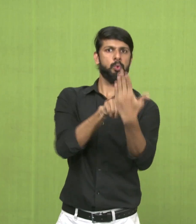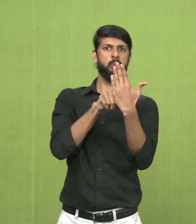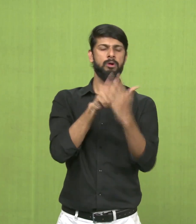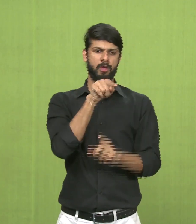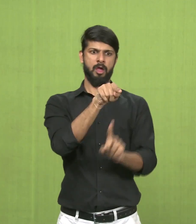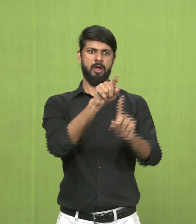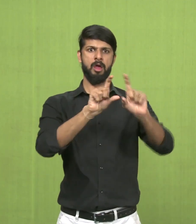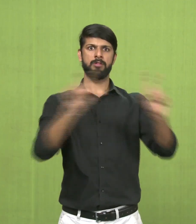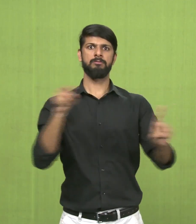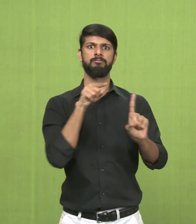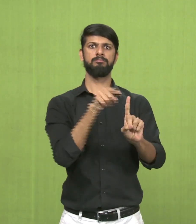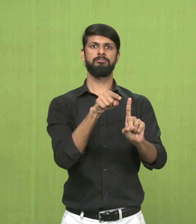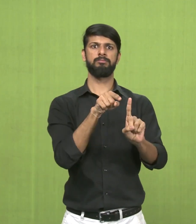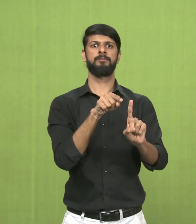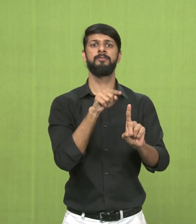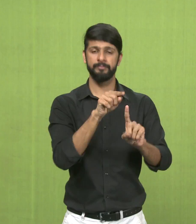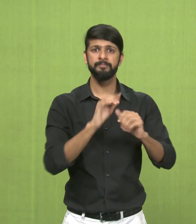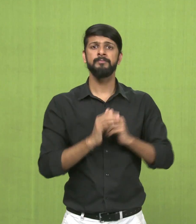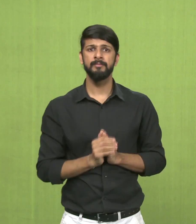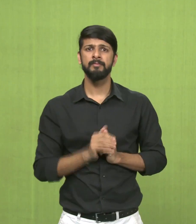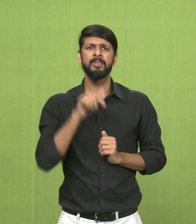Both the emperor and the elephant are the